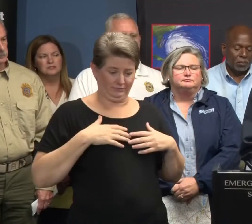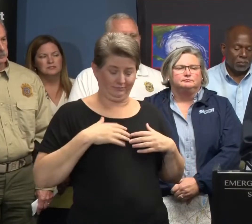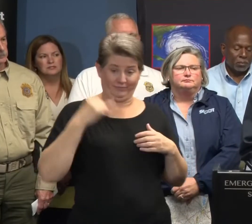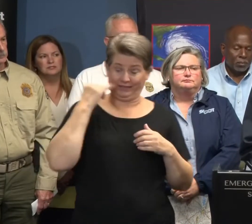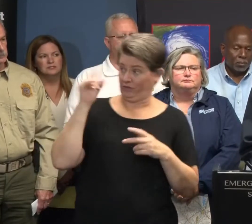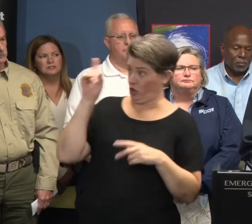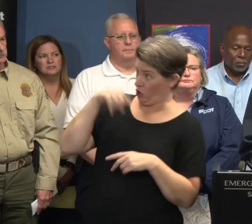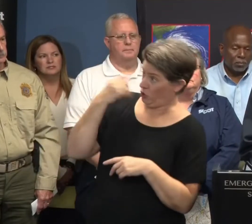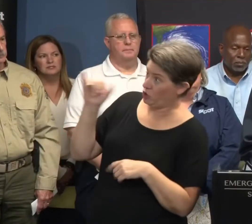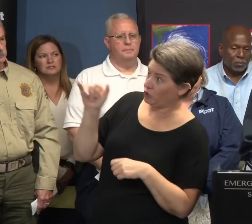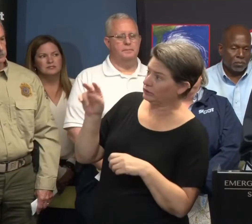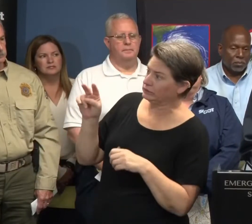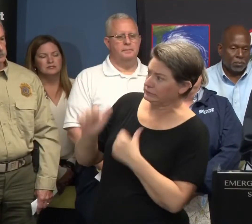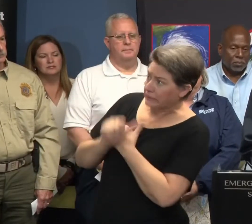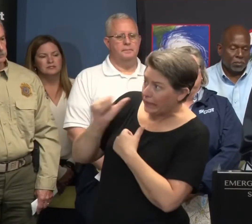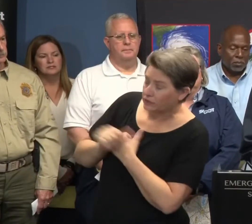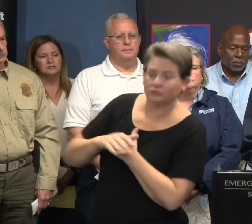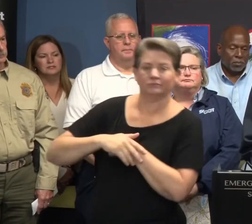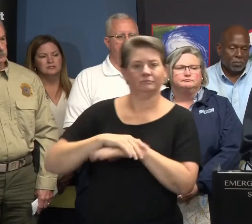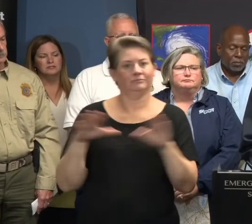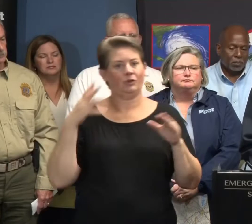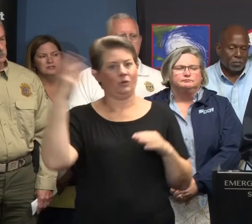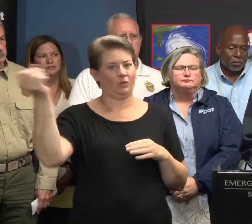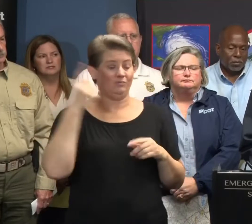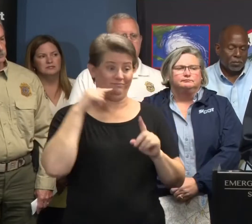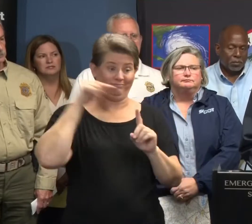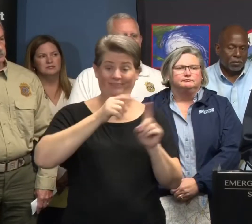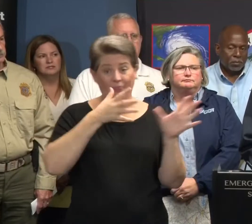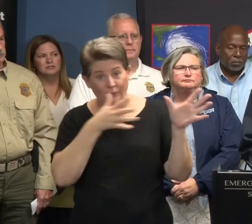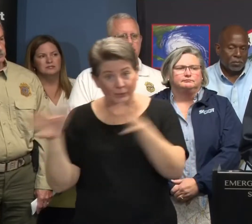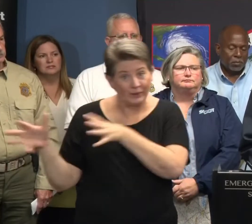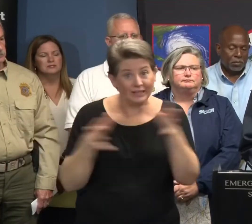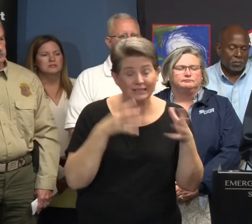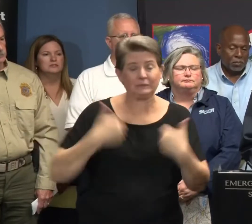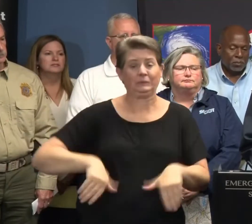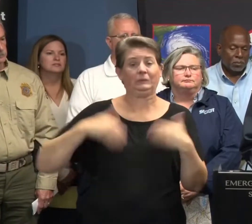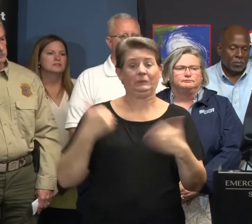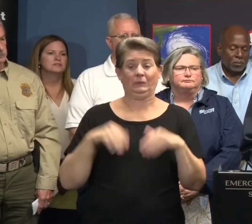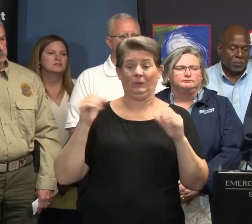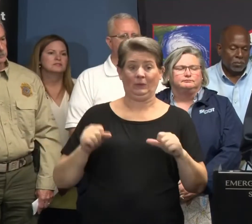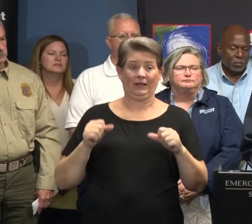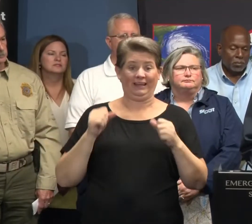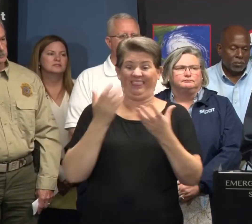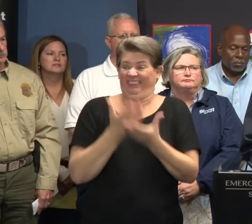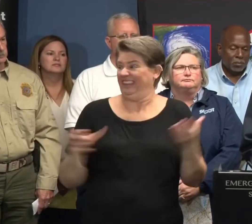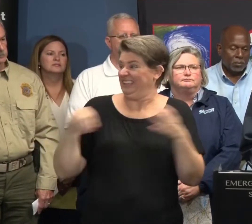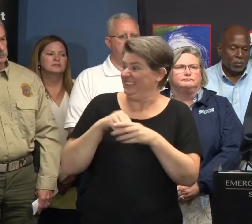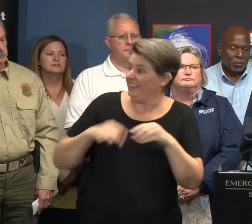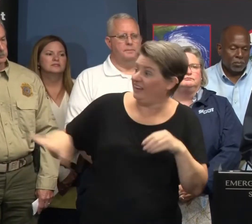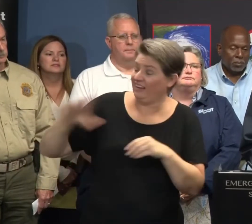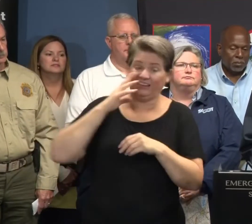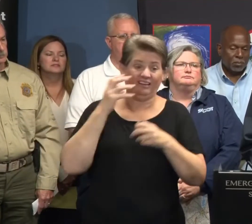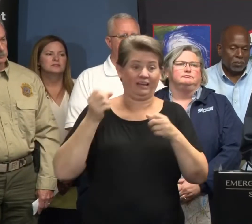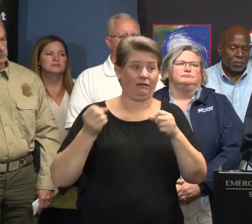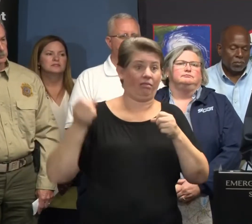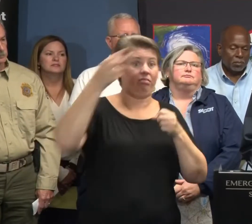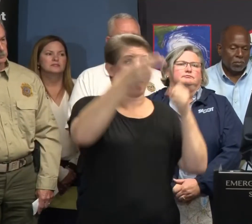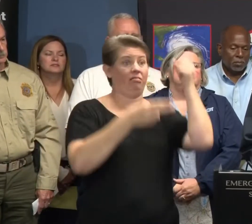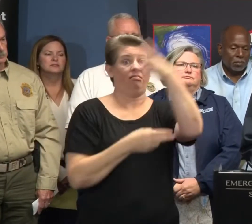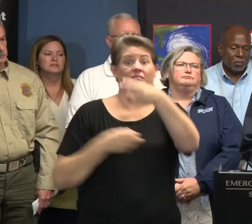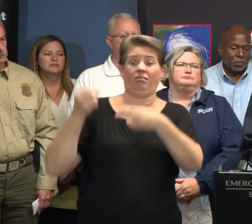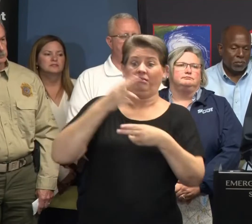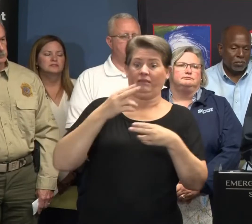dangerous outside, they should not go. And these winds are high. They can blow projectiles through the air. You can get struck